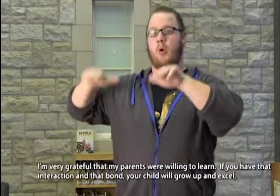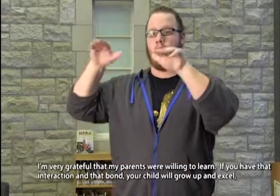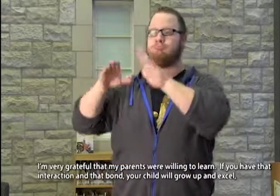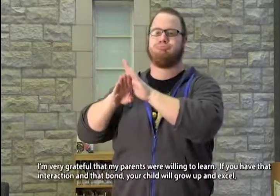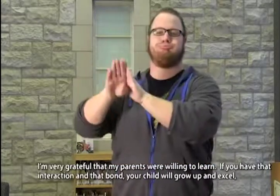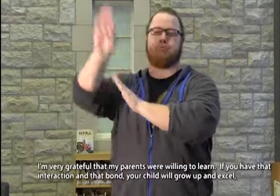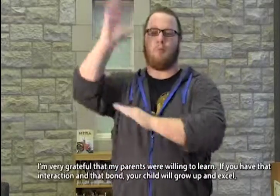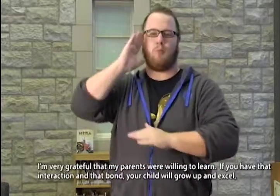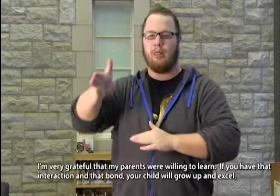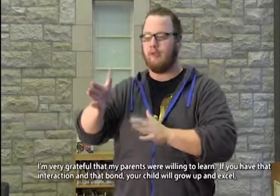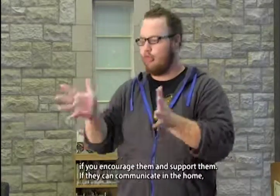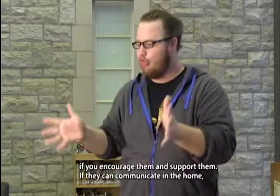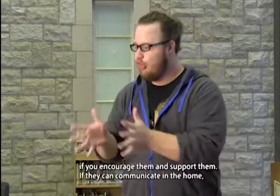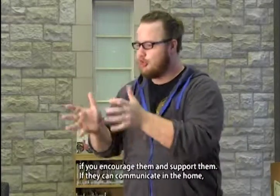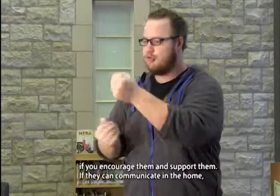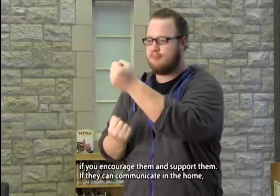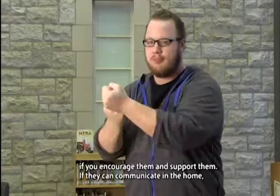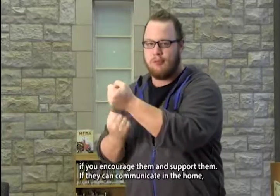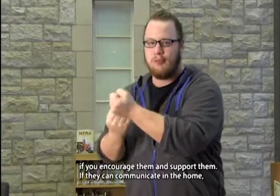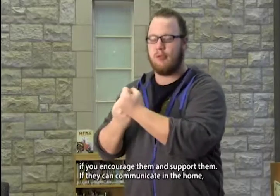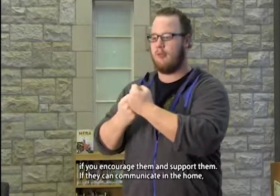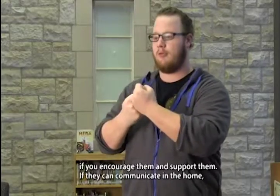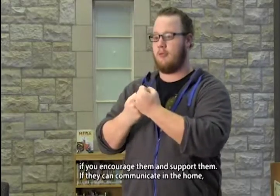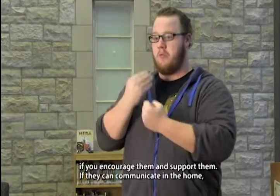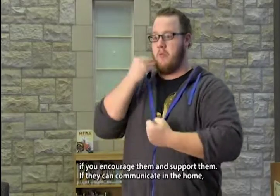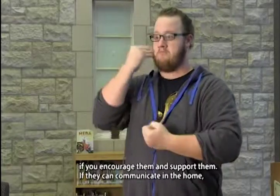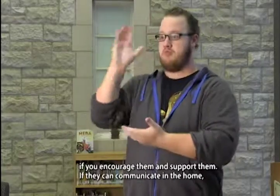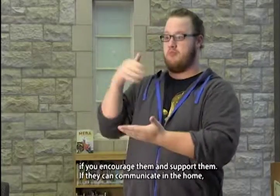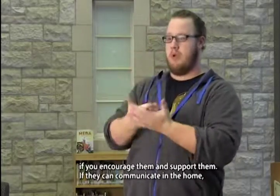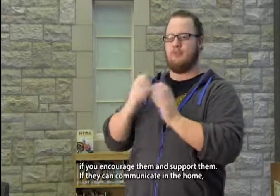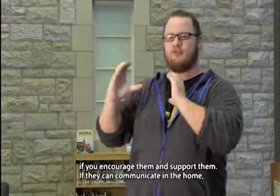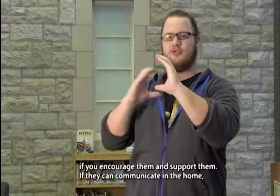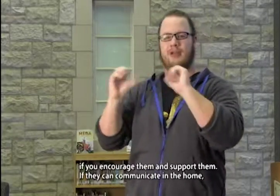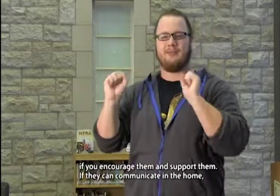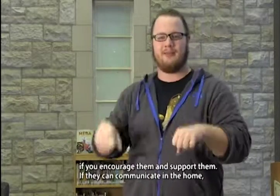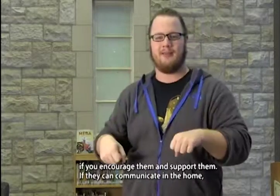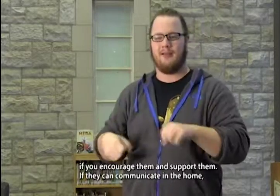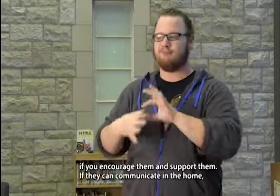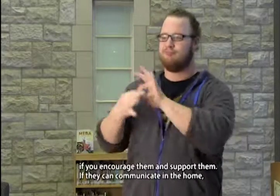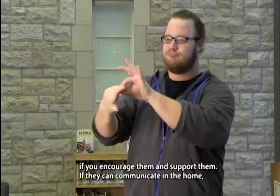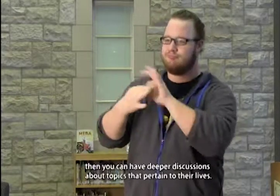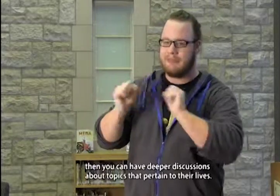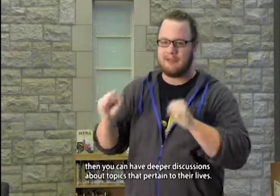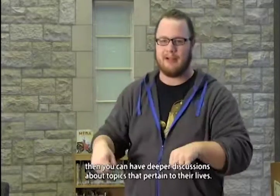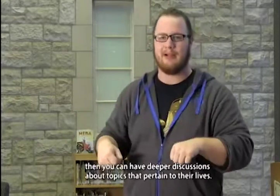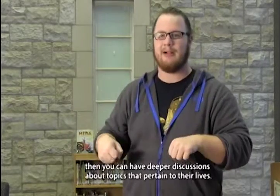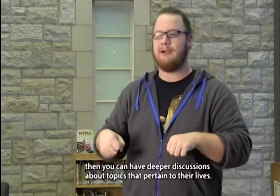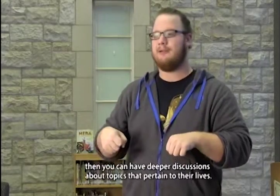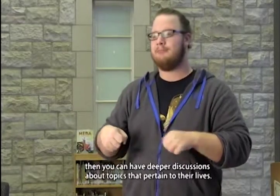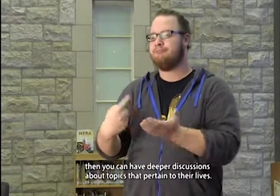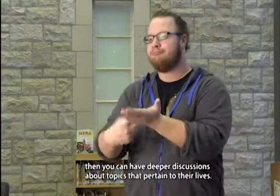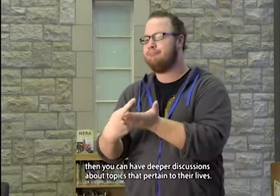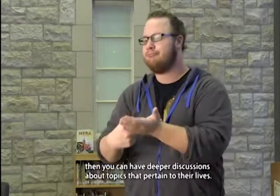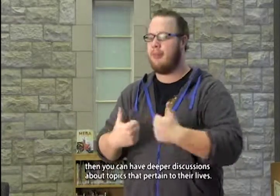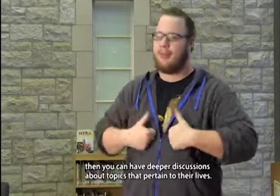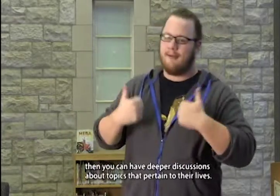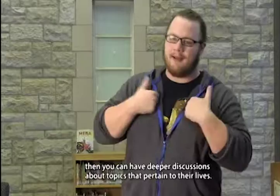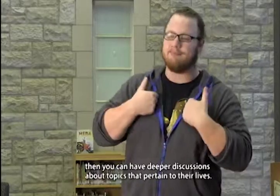grow up and excel if you encourage them and support them. And if they can communicate in the home, then you can have deeper discussions